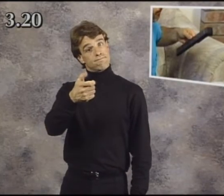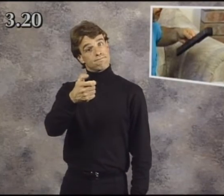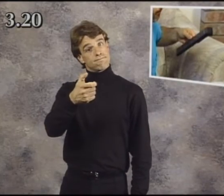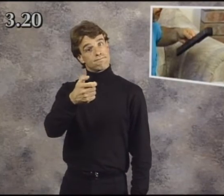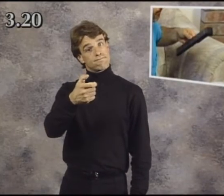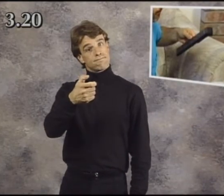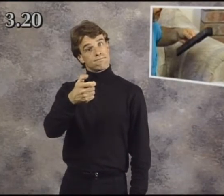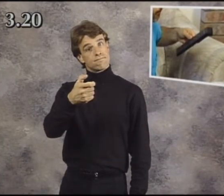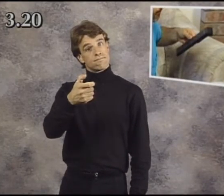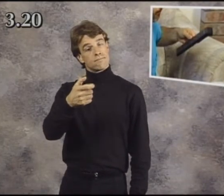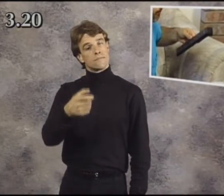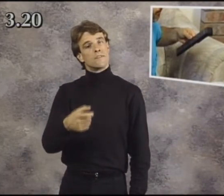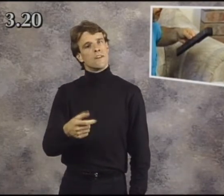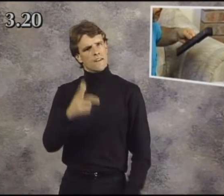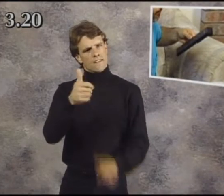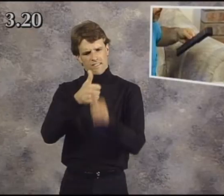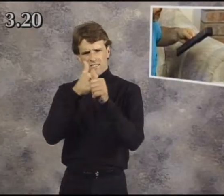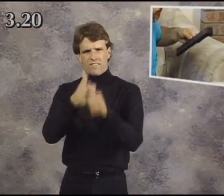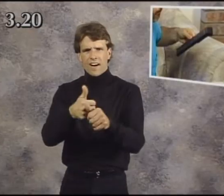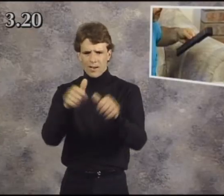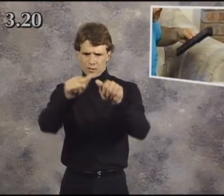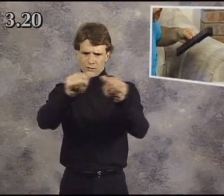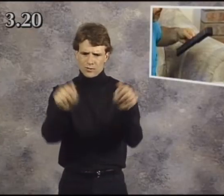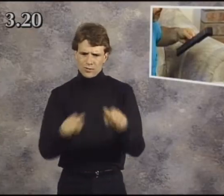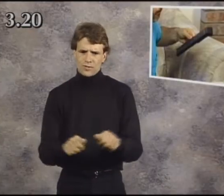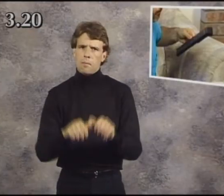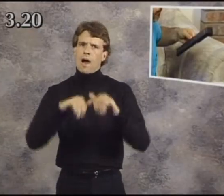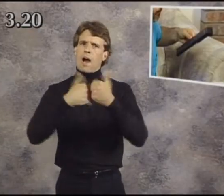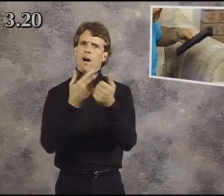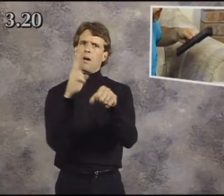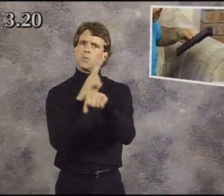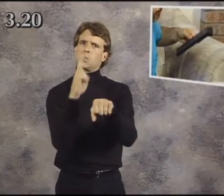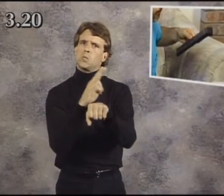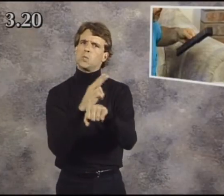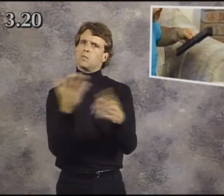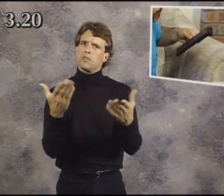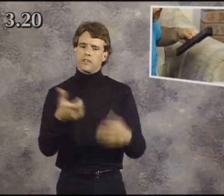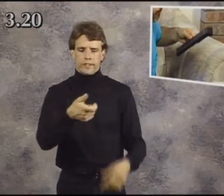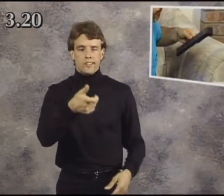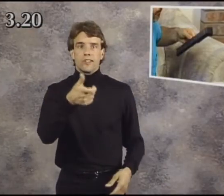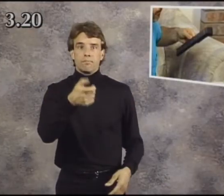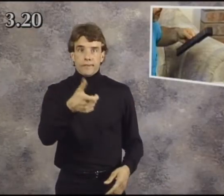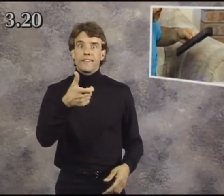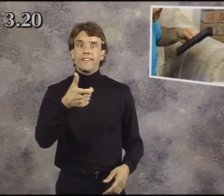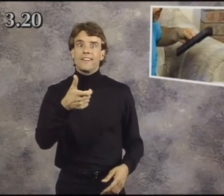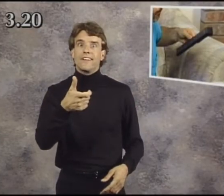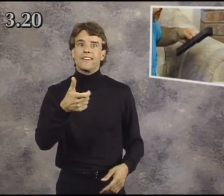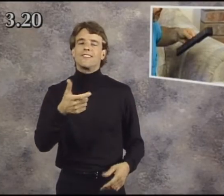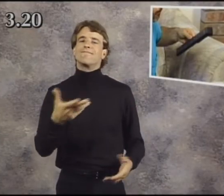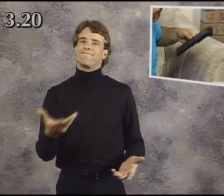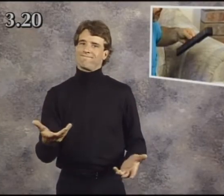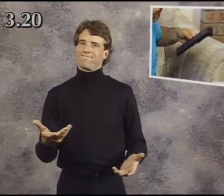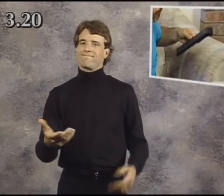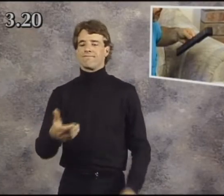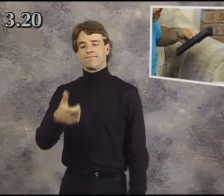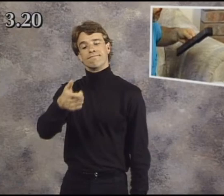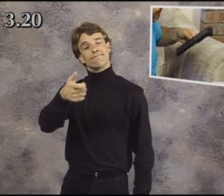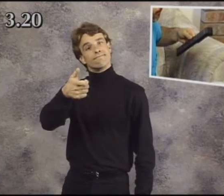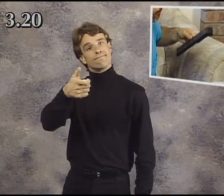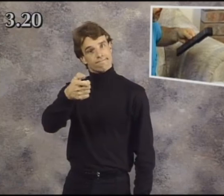Remote control. This sign expresses both its shape and the way it is used.